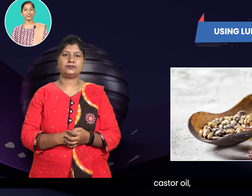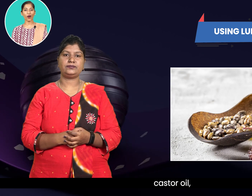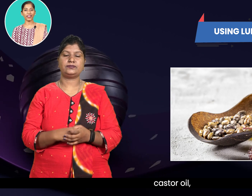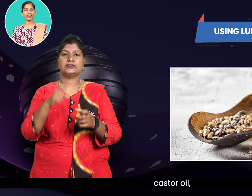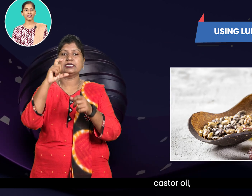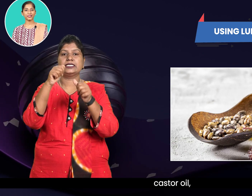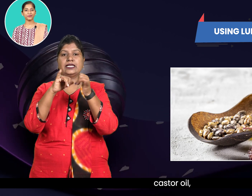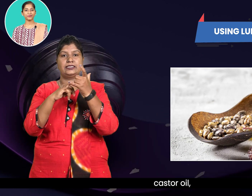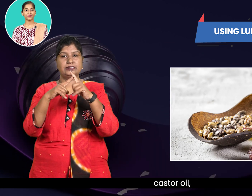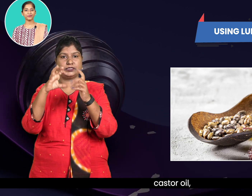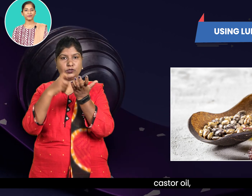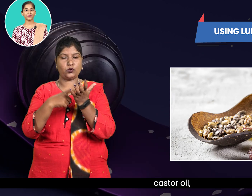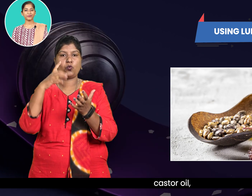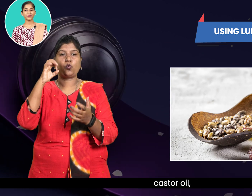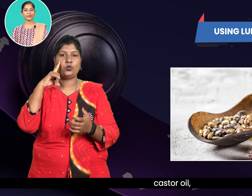castor oil,